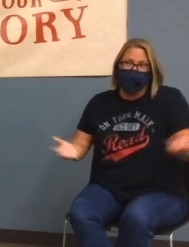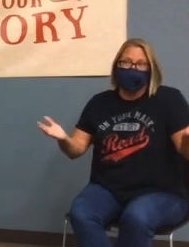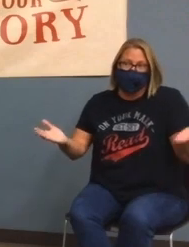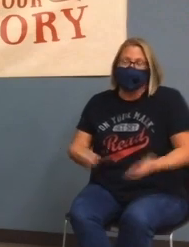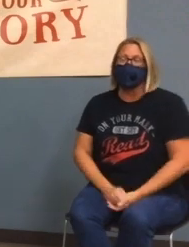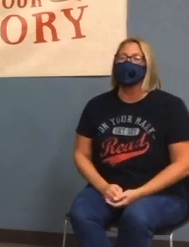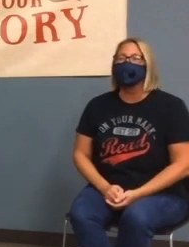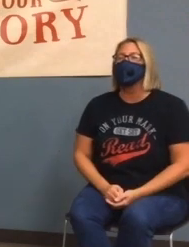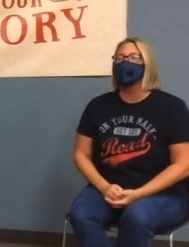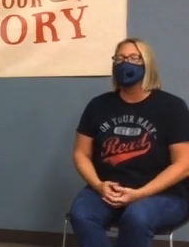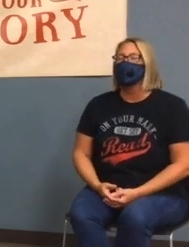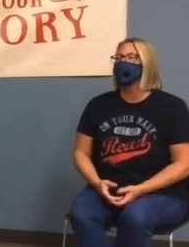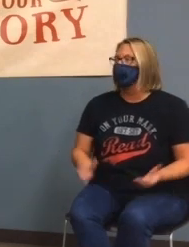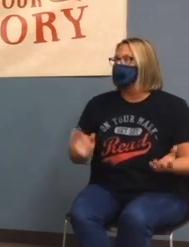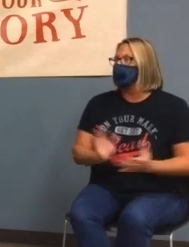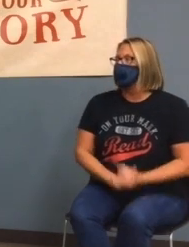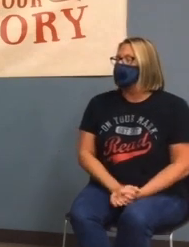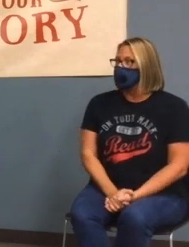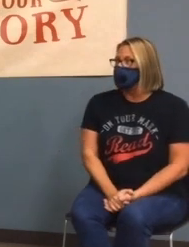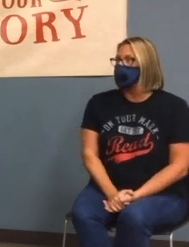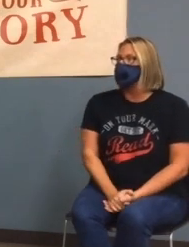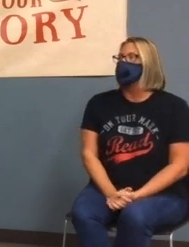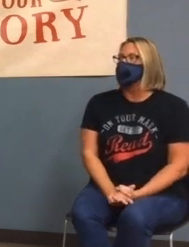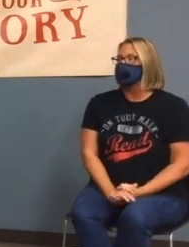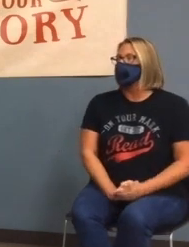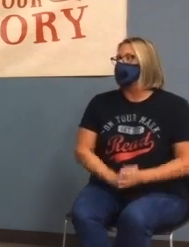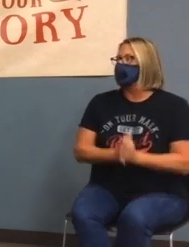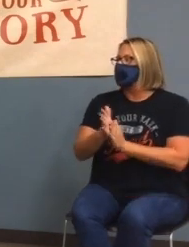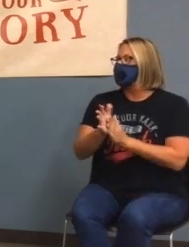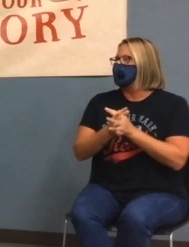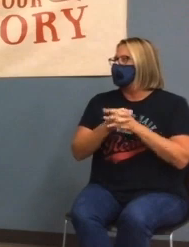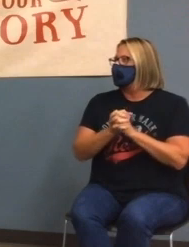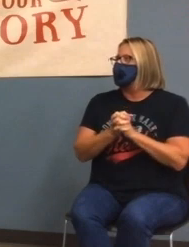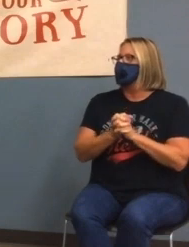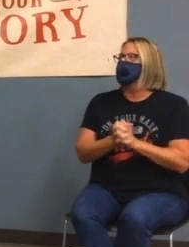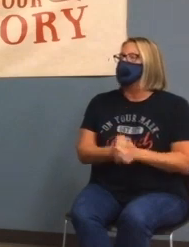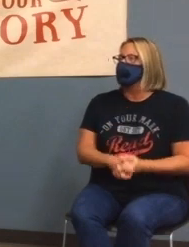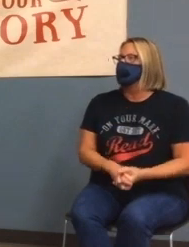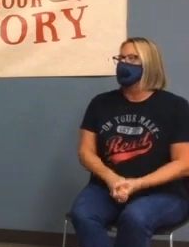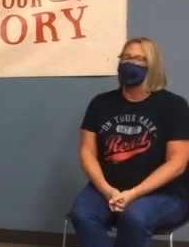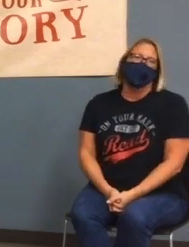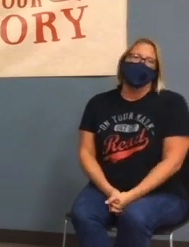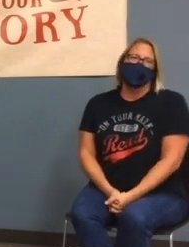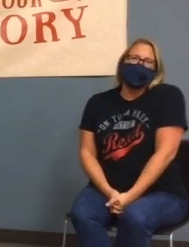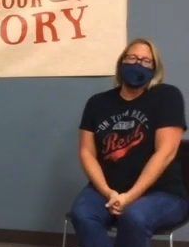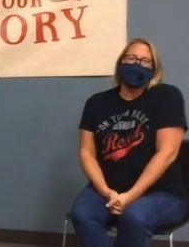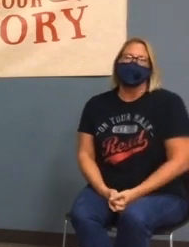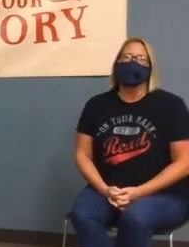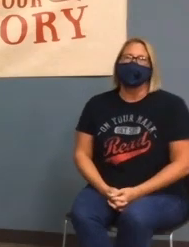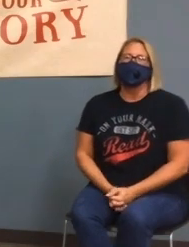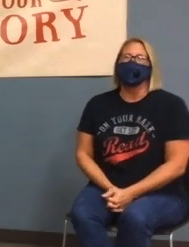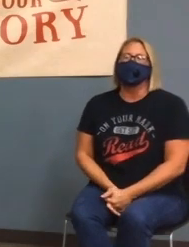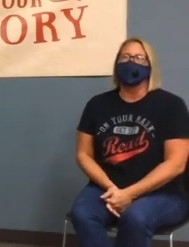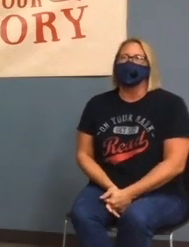still see what you're doing. So we're going to do that on Fridays, and that's about all we have right now, but we're hoping to come up with some